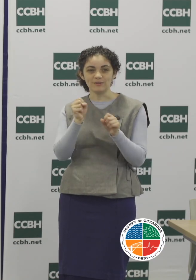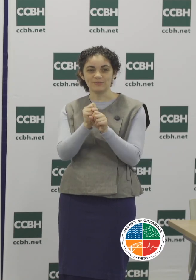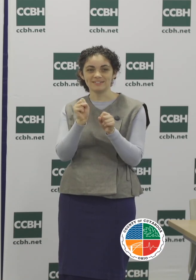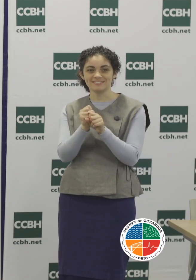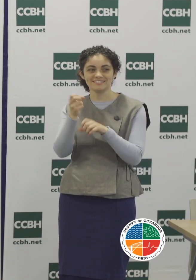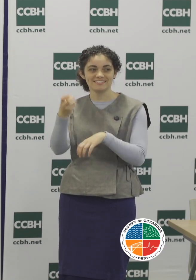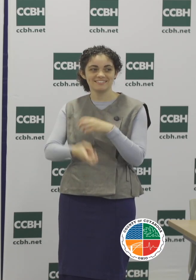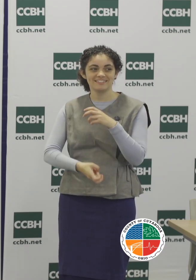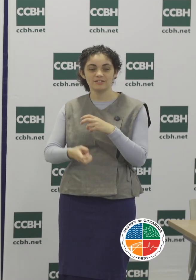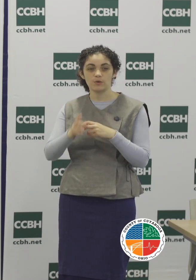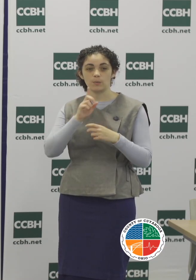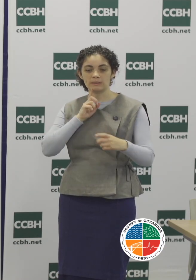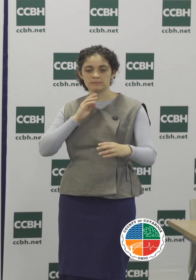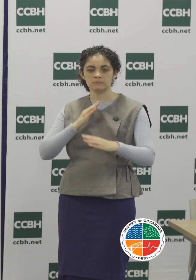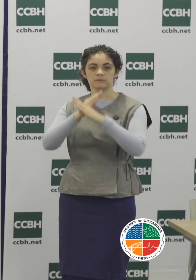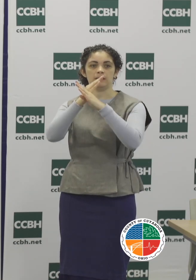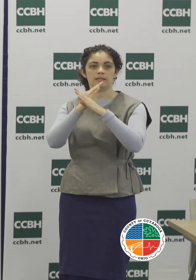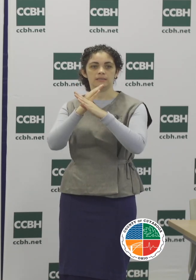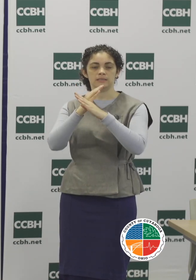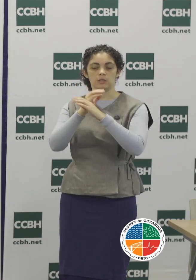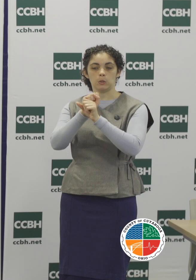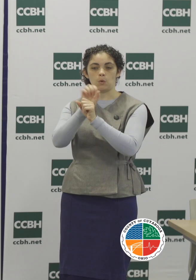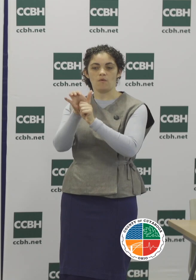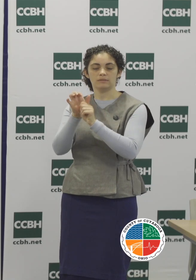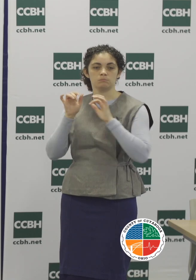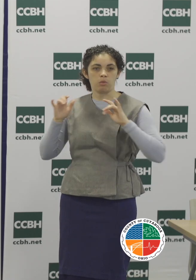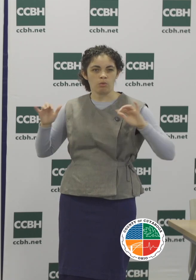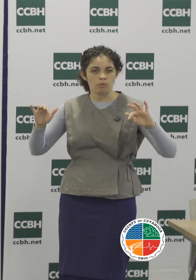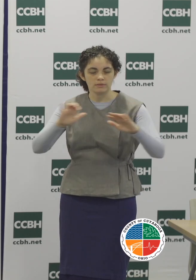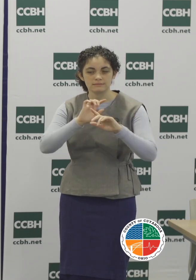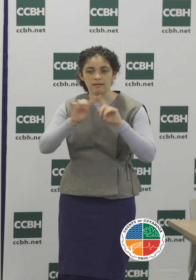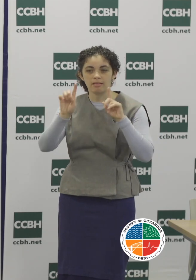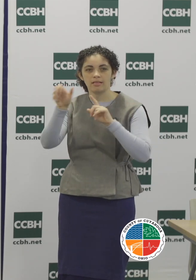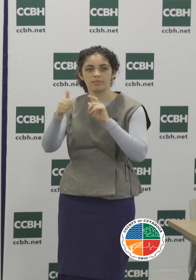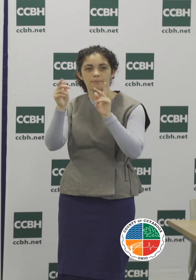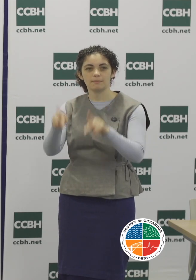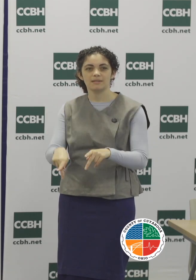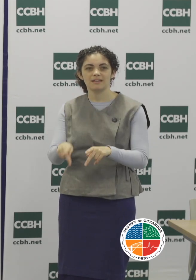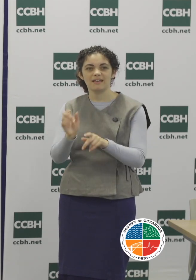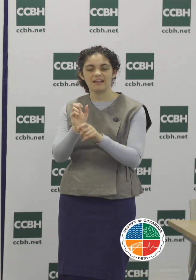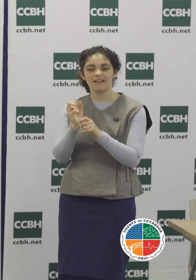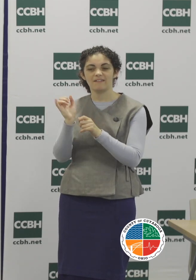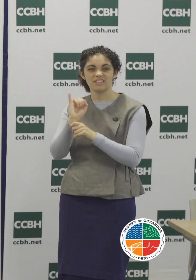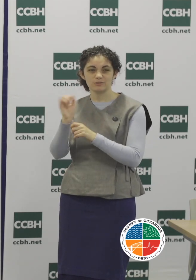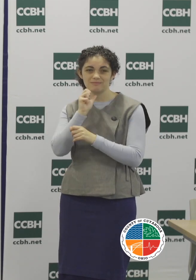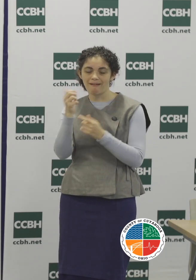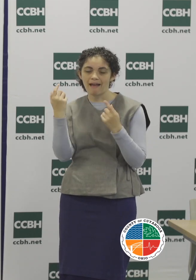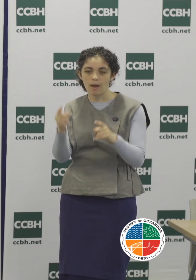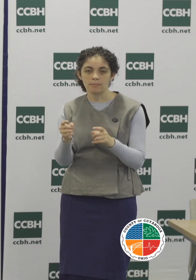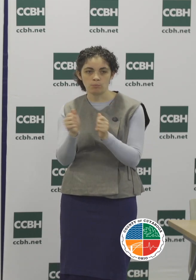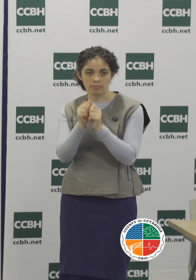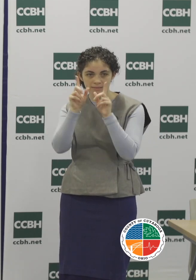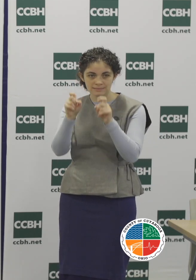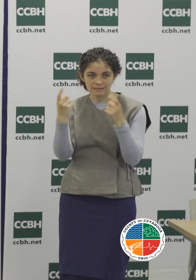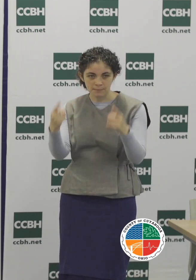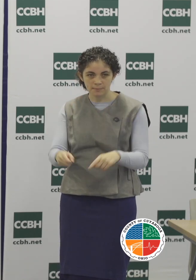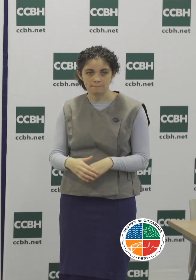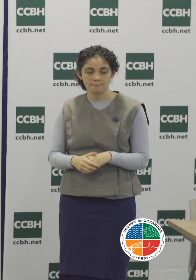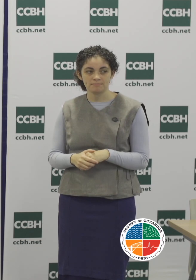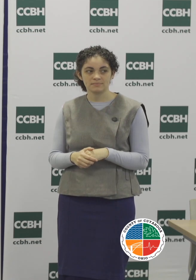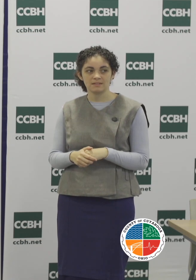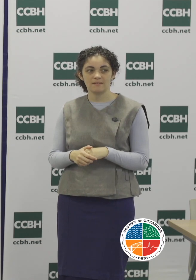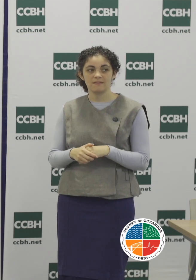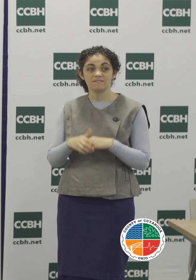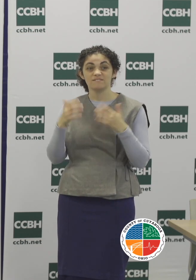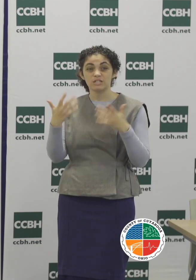hard to try to prevent the spread of COVID-19. Infection does not happen during testing. So after the